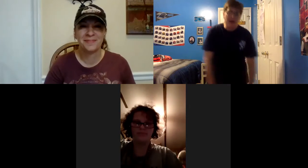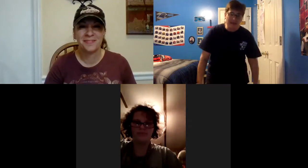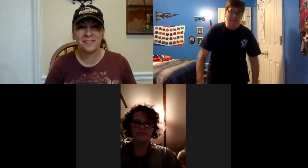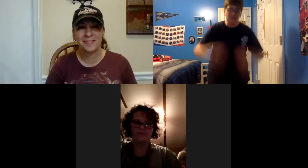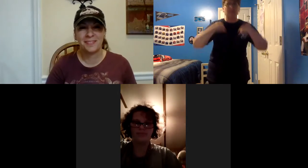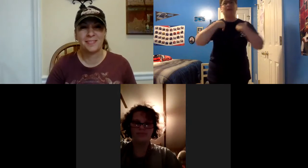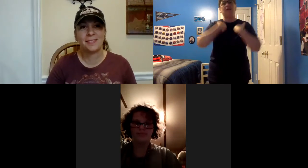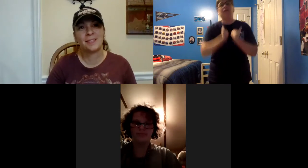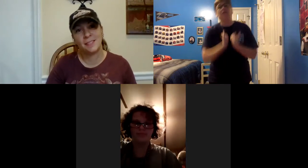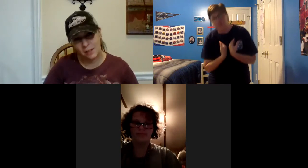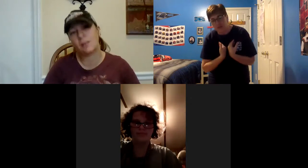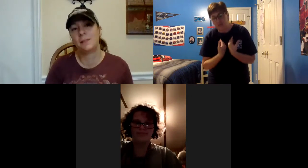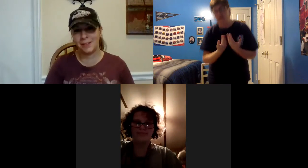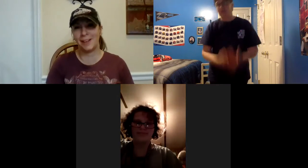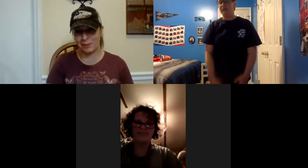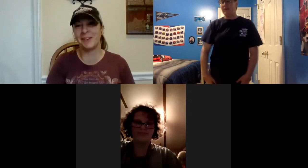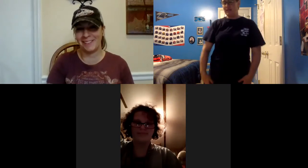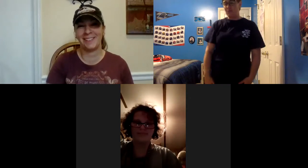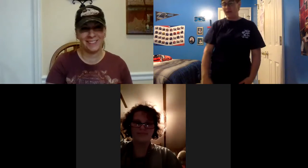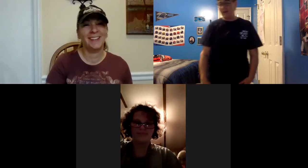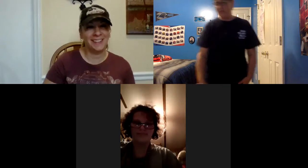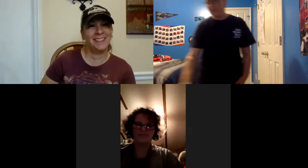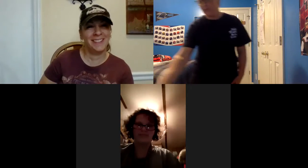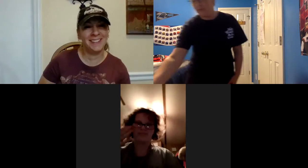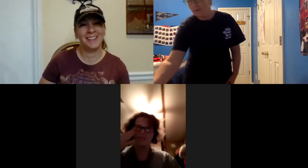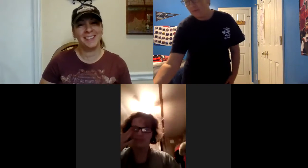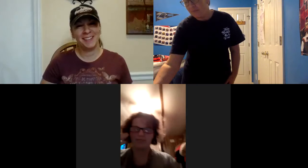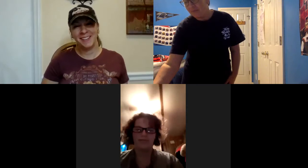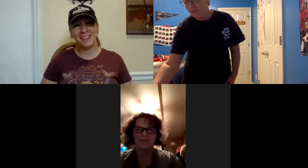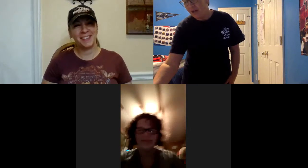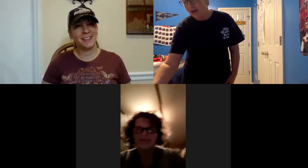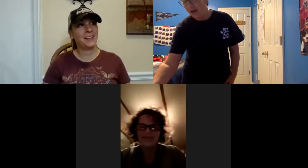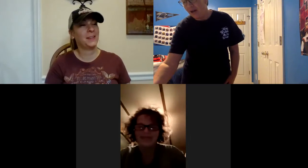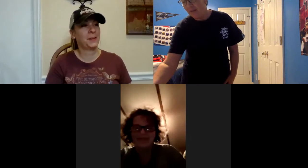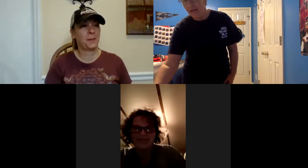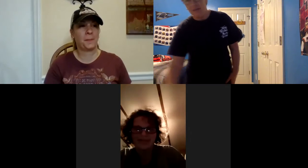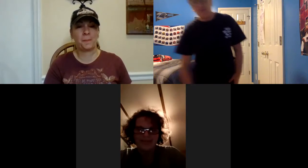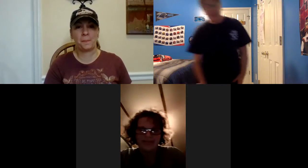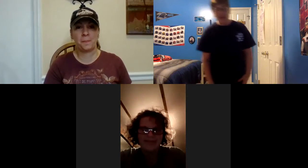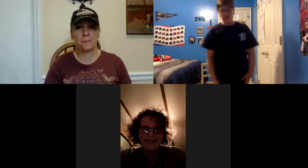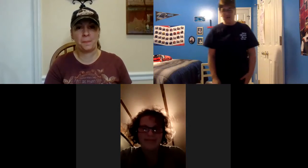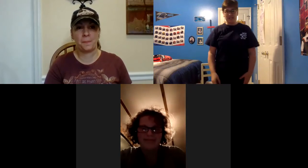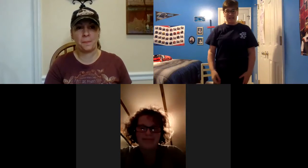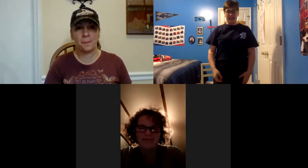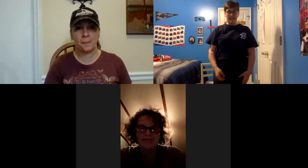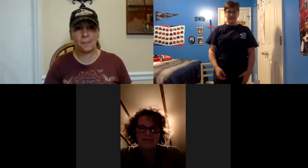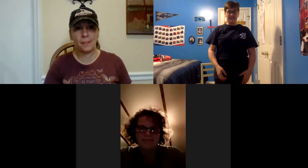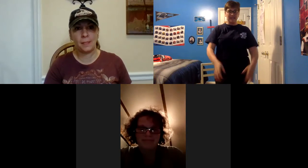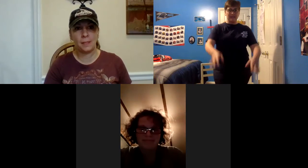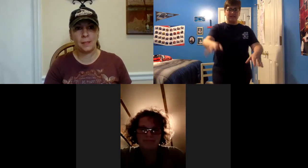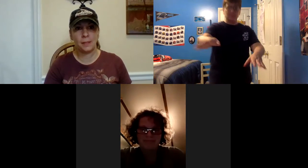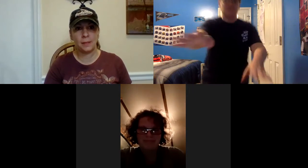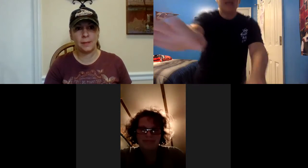my body into it like, oh, so tired is what I would do. And then we've got